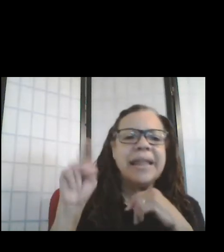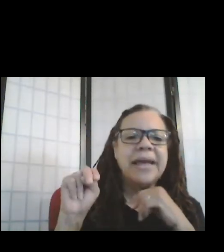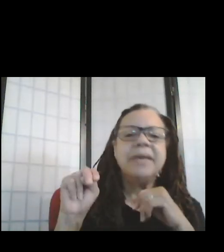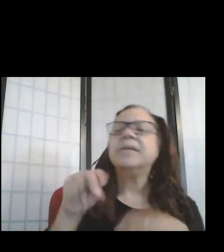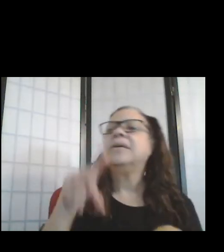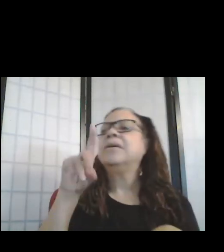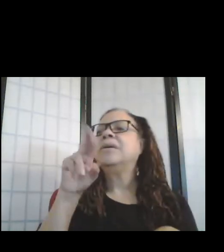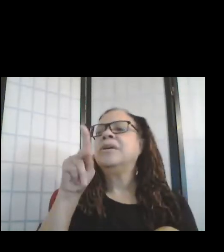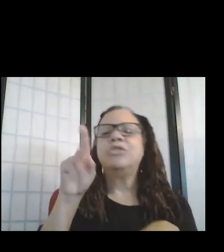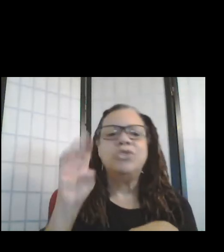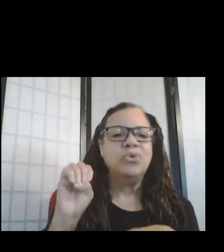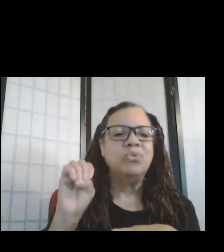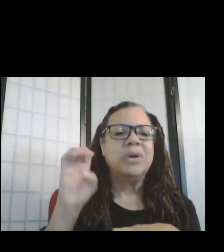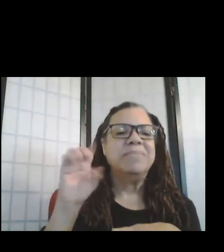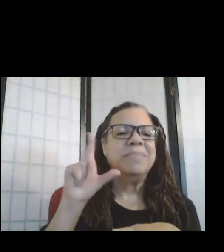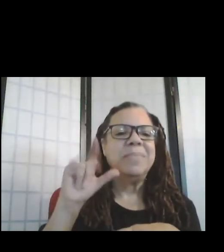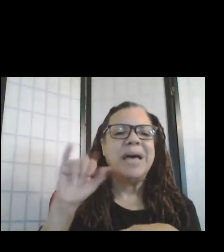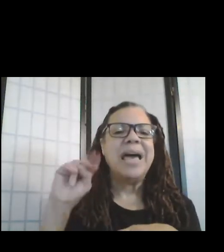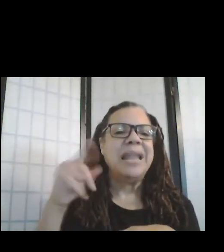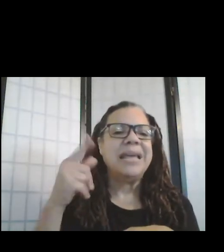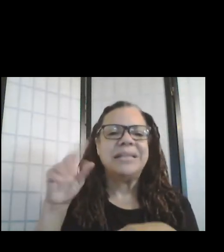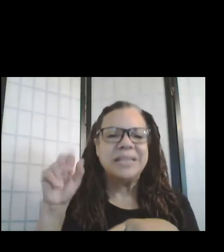Ellington, Stevie Wonder.